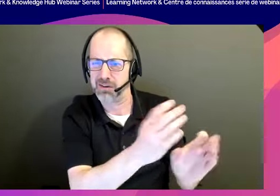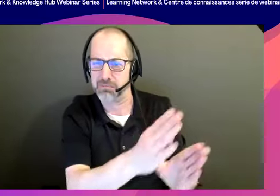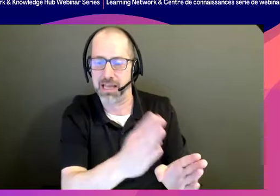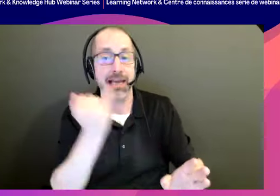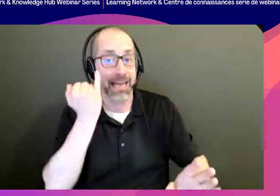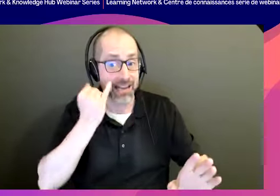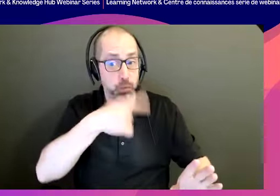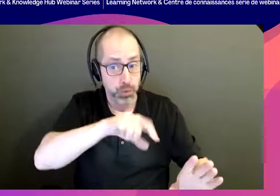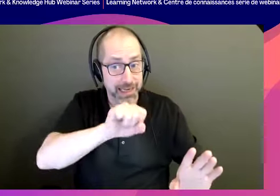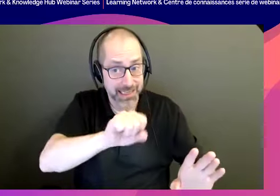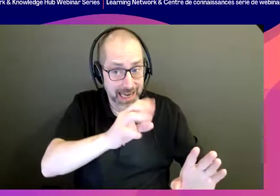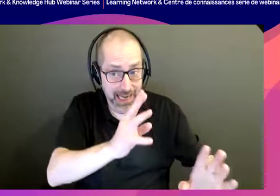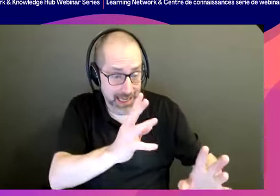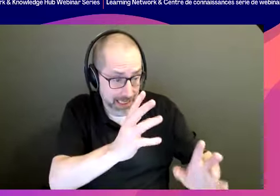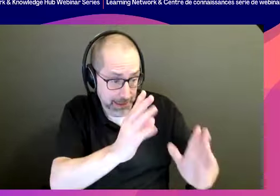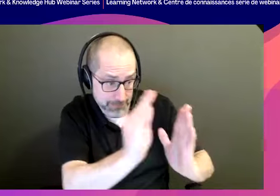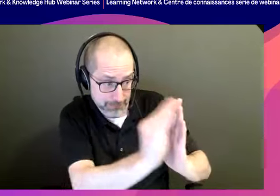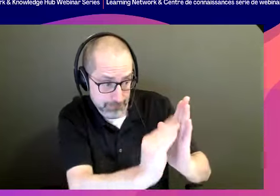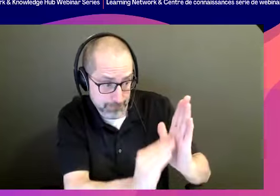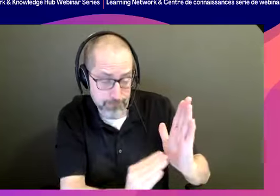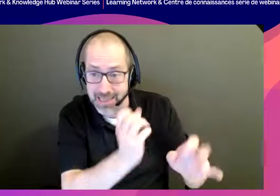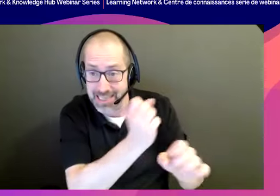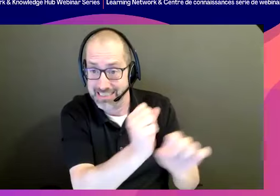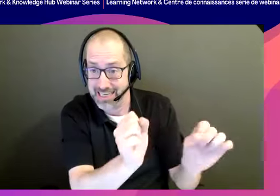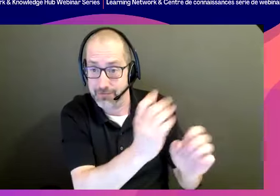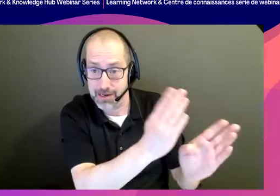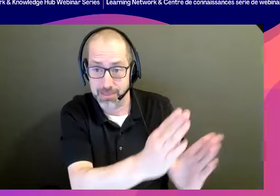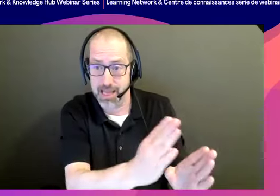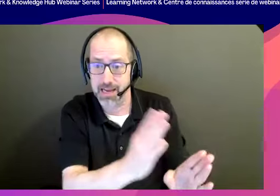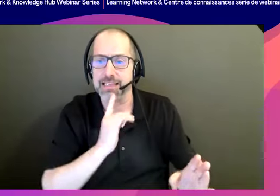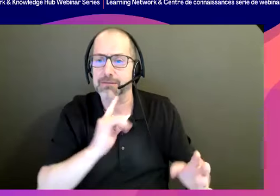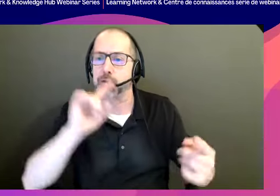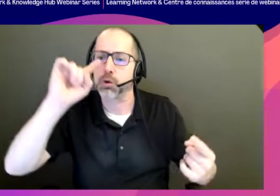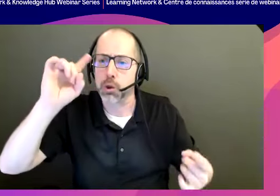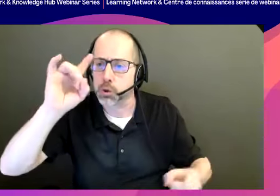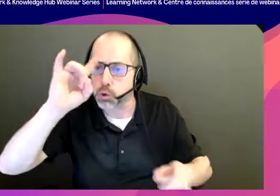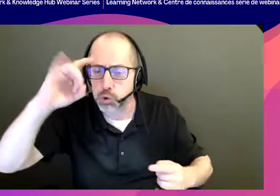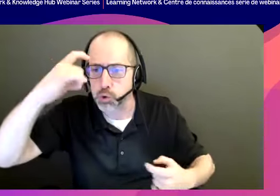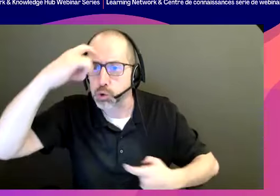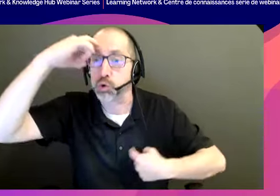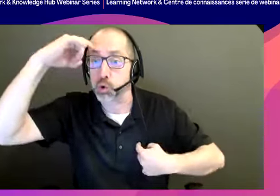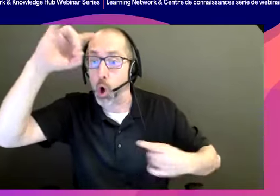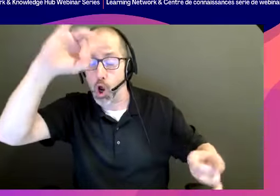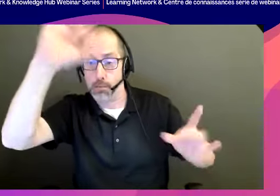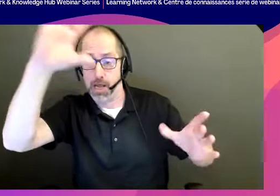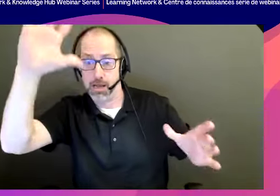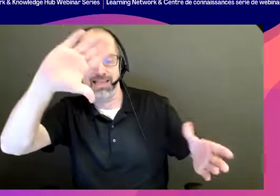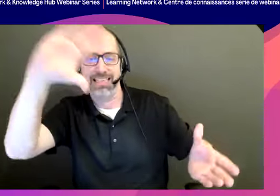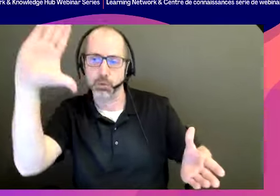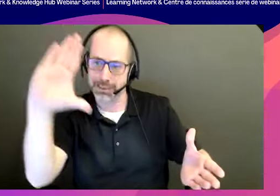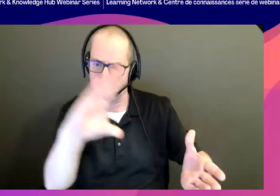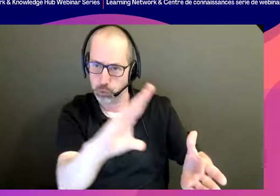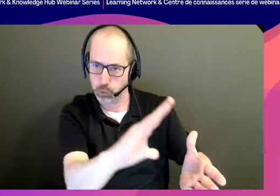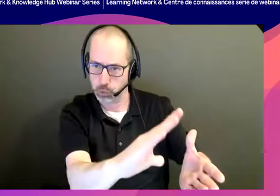plan. It's really to reduce the trauma for the family. It gets so late when the emotions are high,